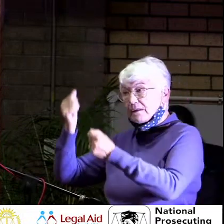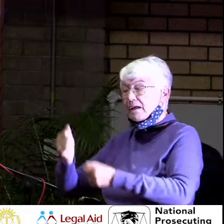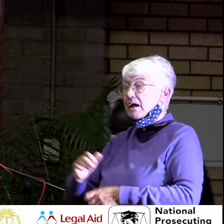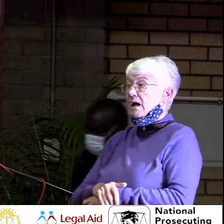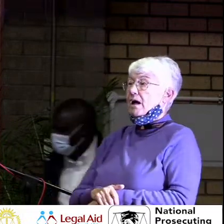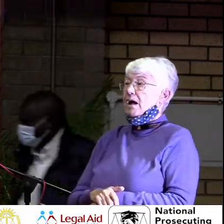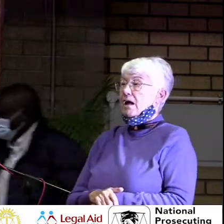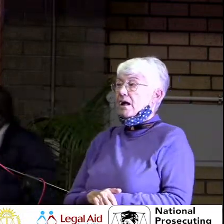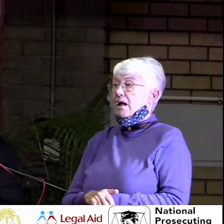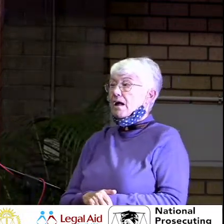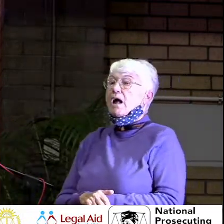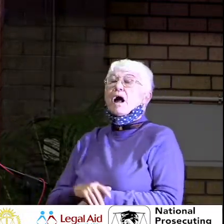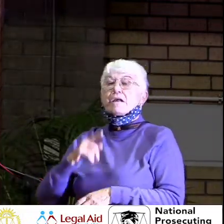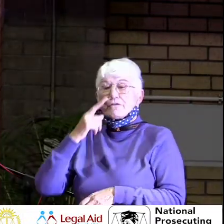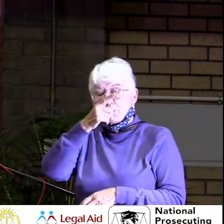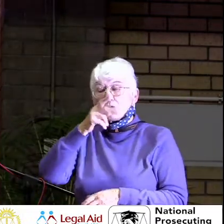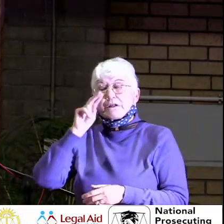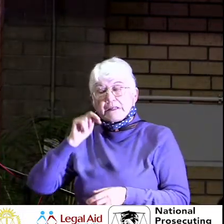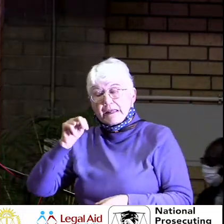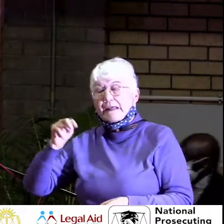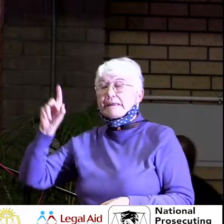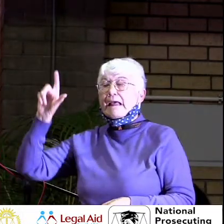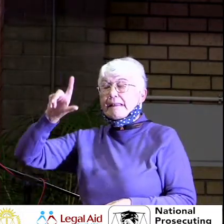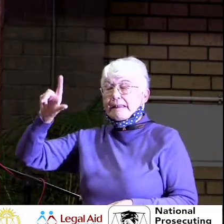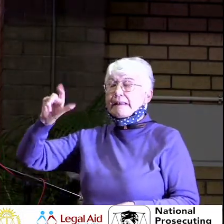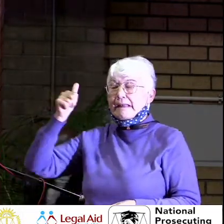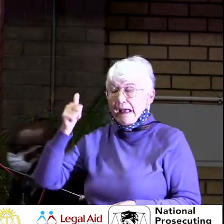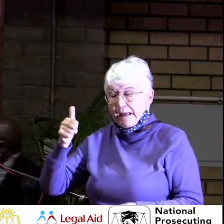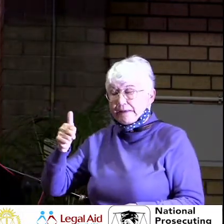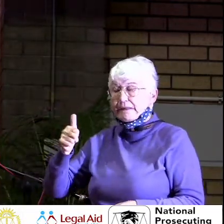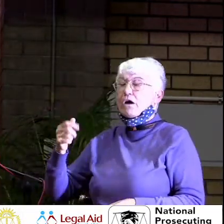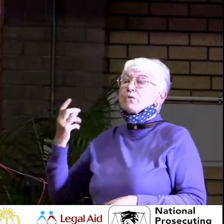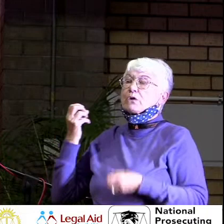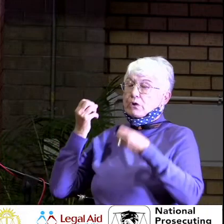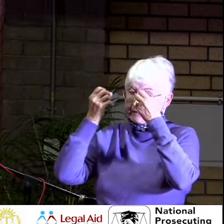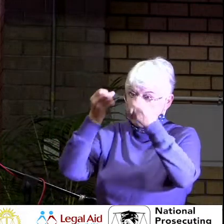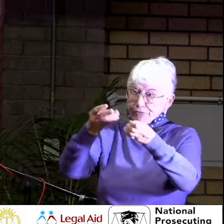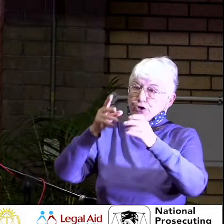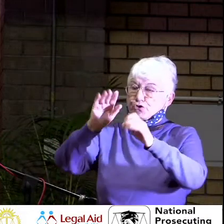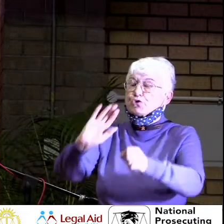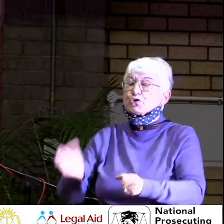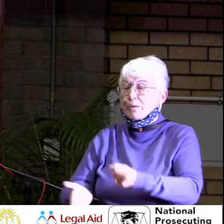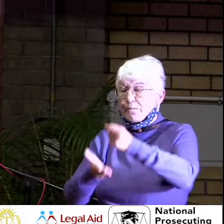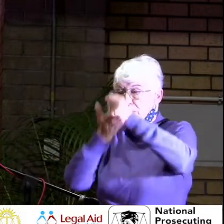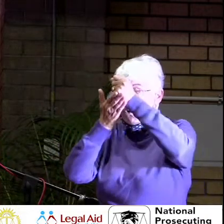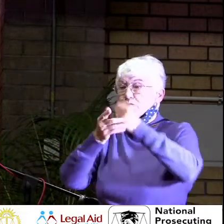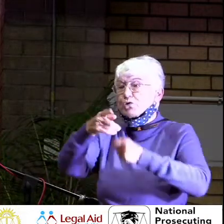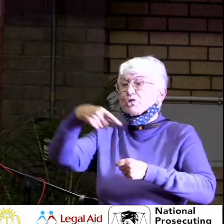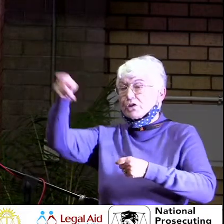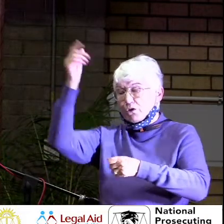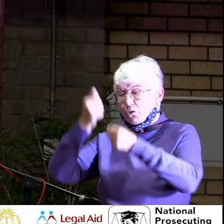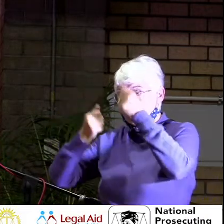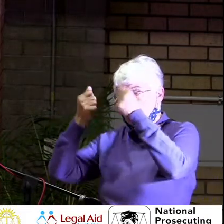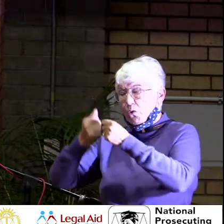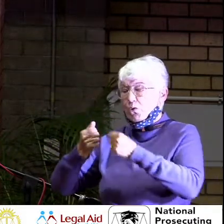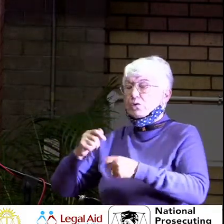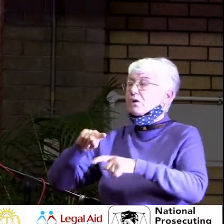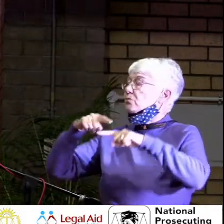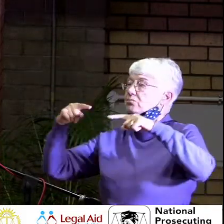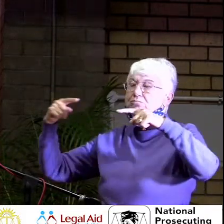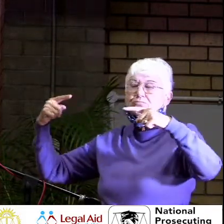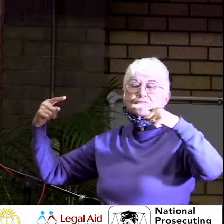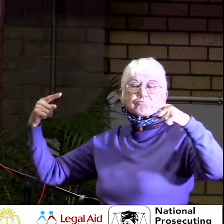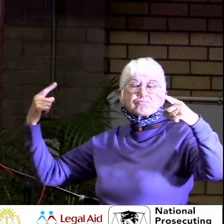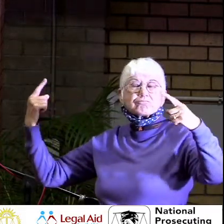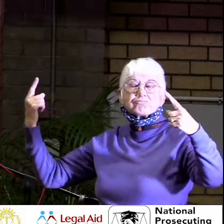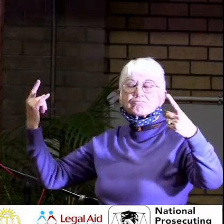independent, accessible, and quality legal aid services in criminal and in civil matters. So I